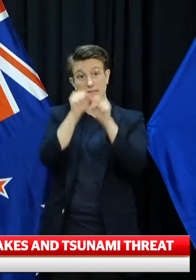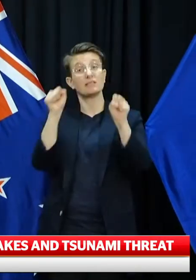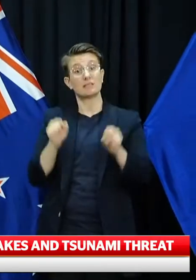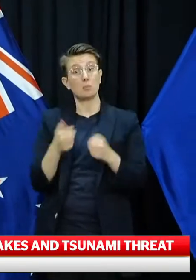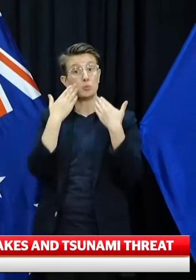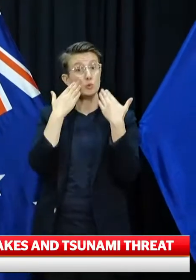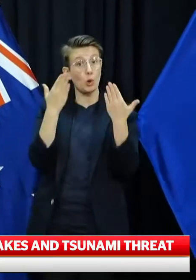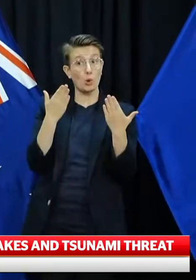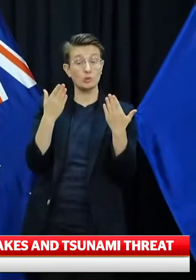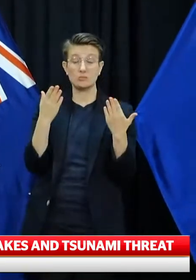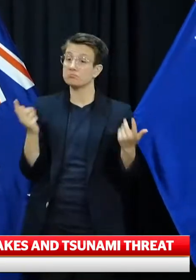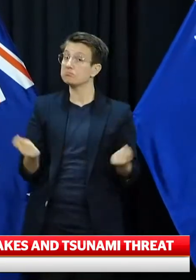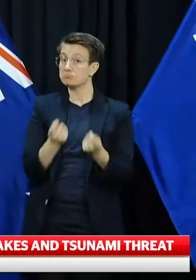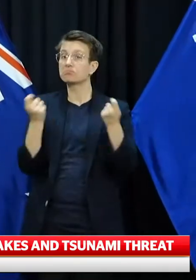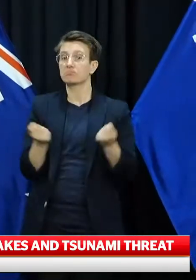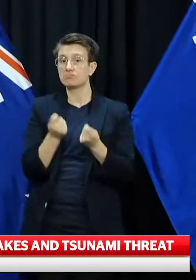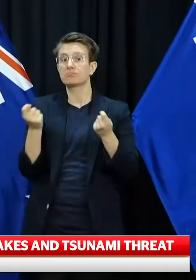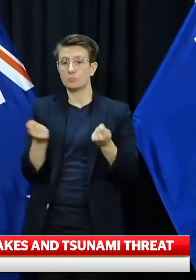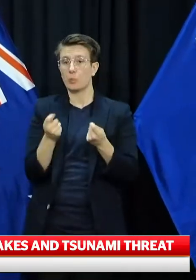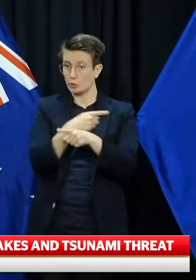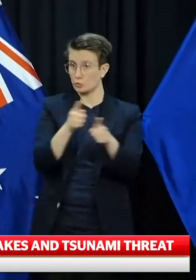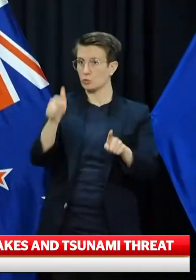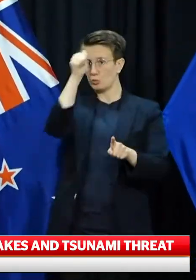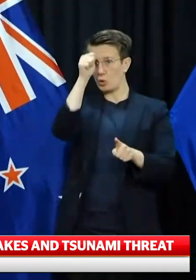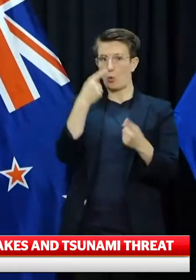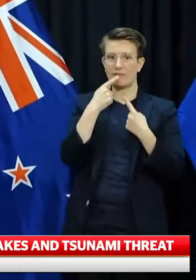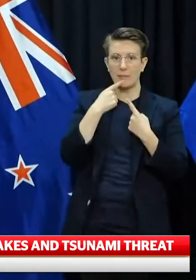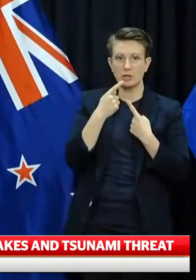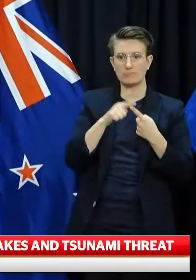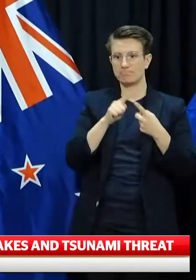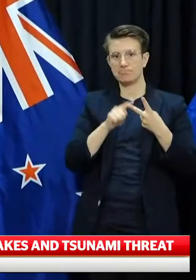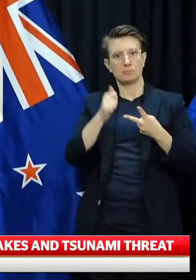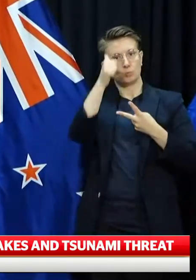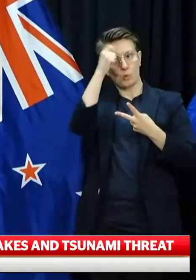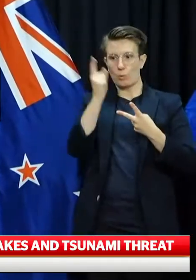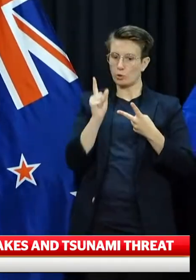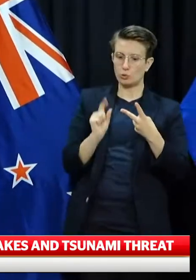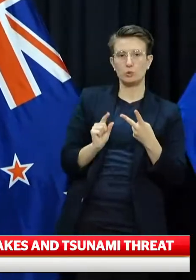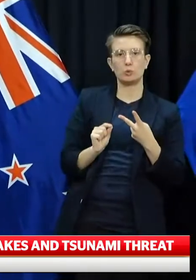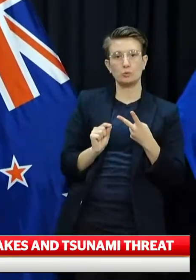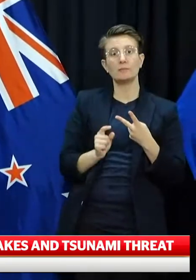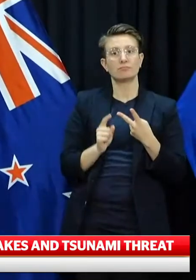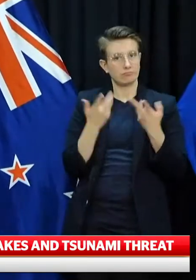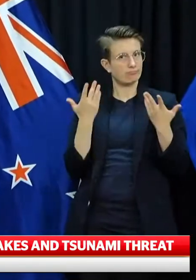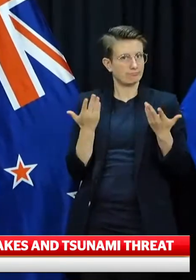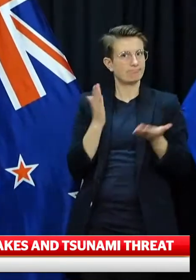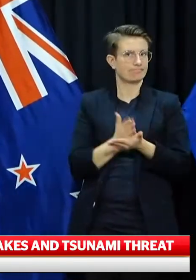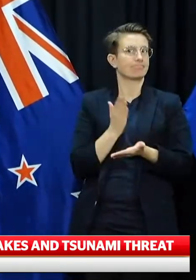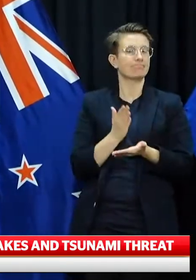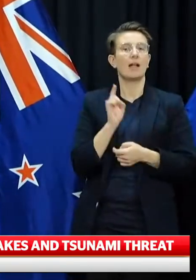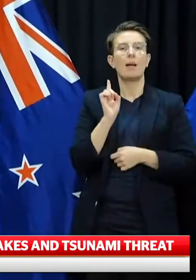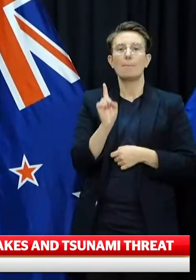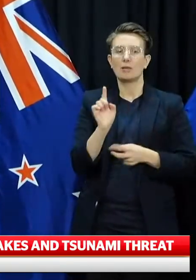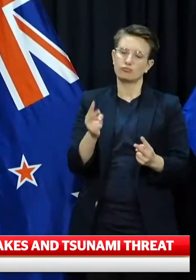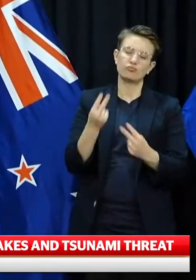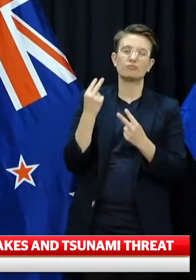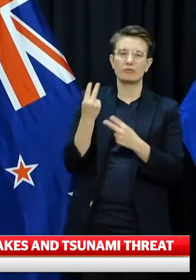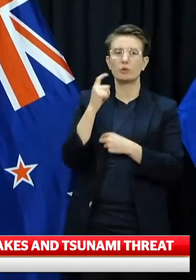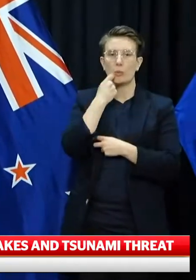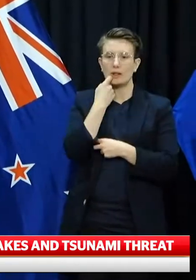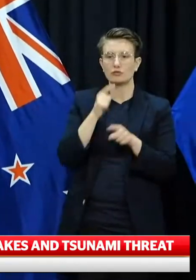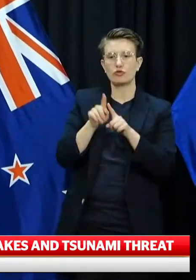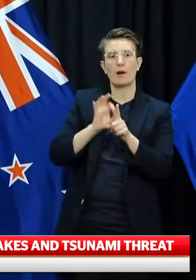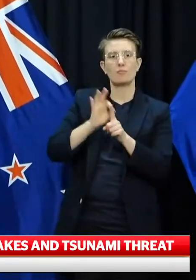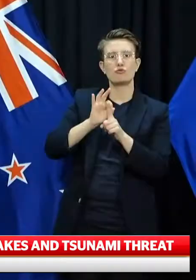the system is working? It seems to be that's the case, but obviously we'll be doing ongoing reviews to ensure that that is in fact the case. Could any of